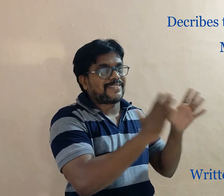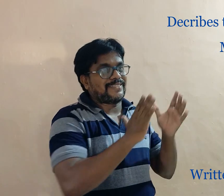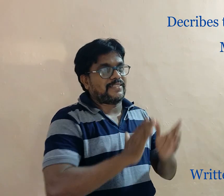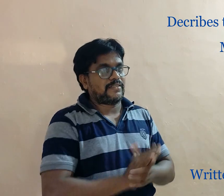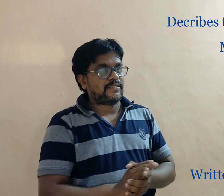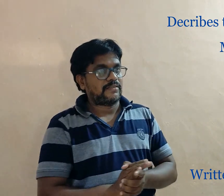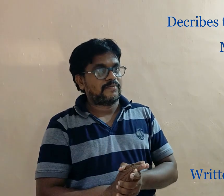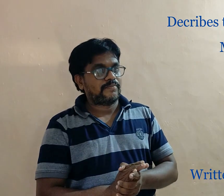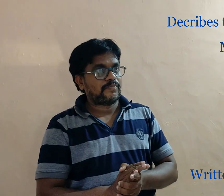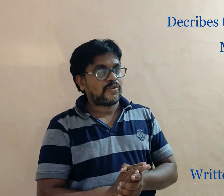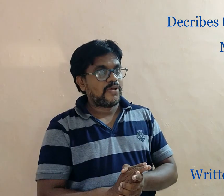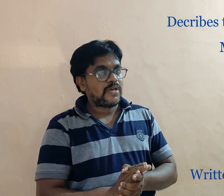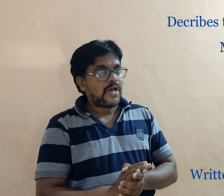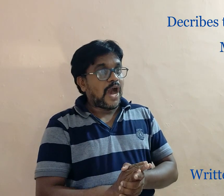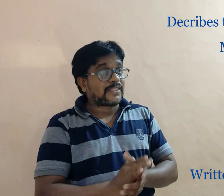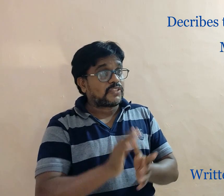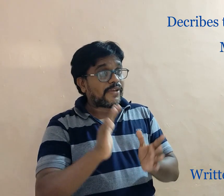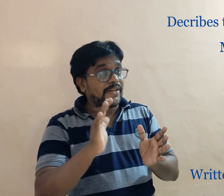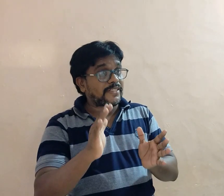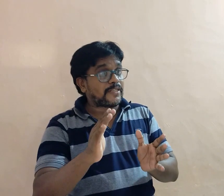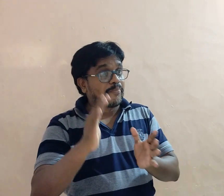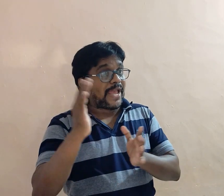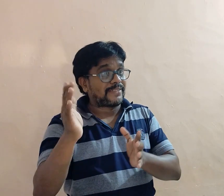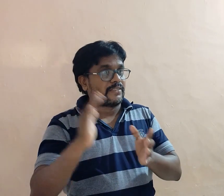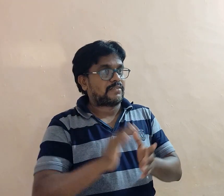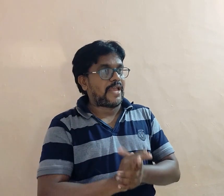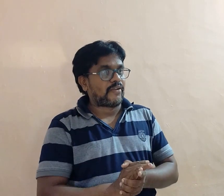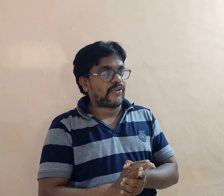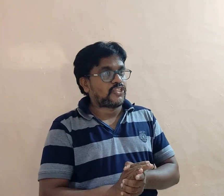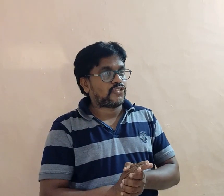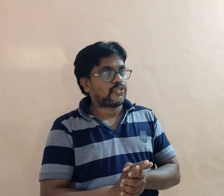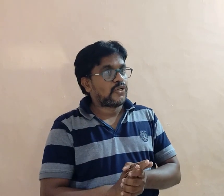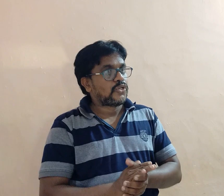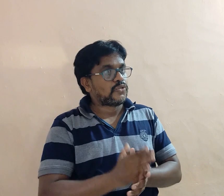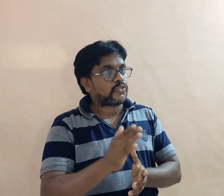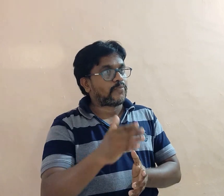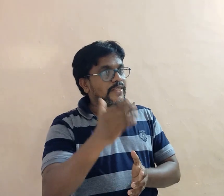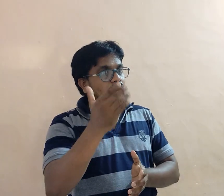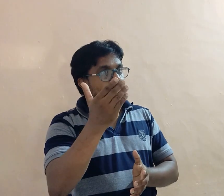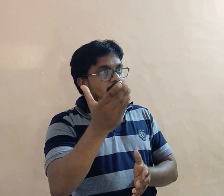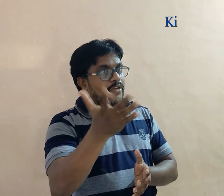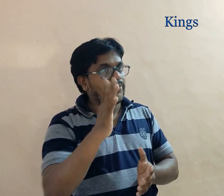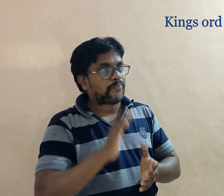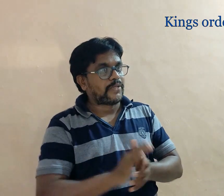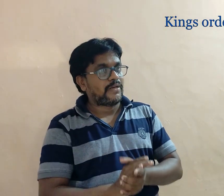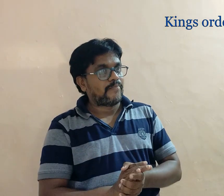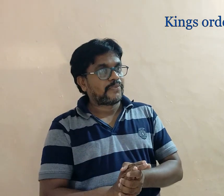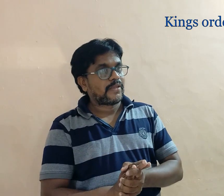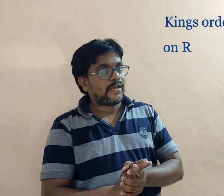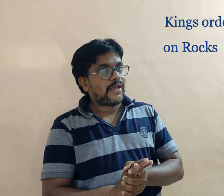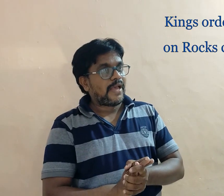Sanskrit. Others were written in Prakrit language used by the ordinary people